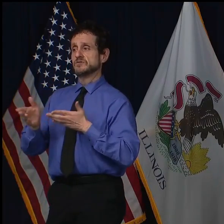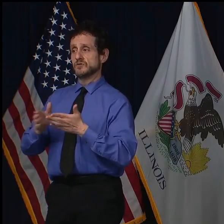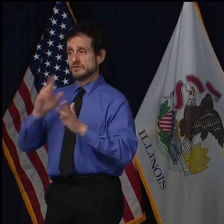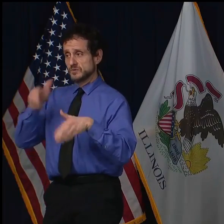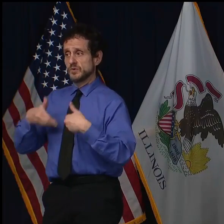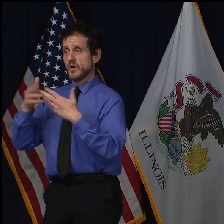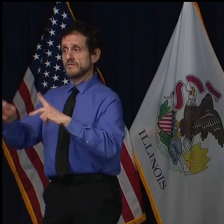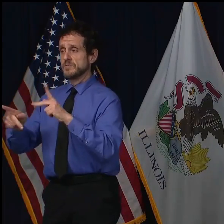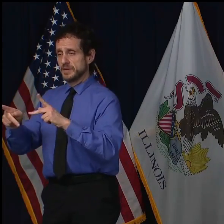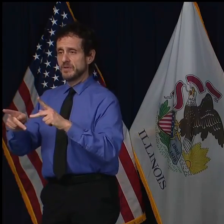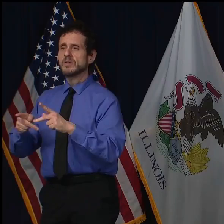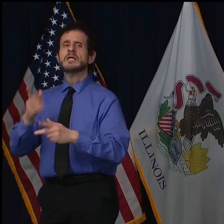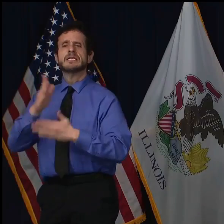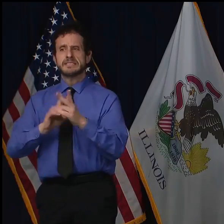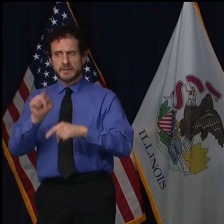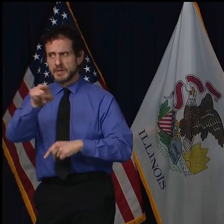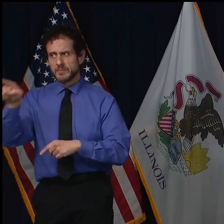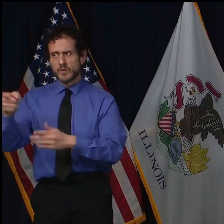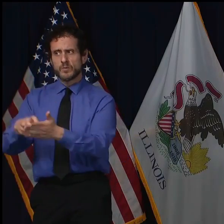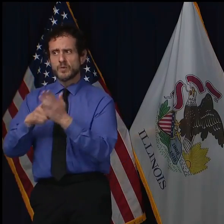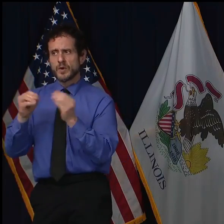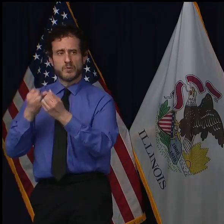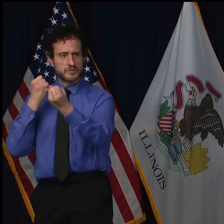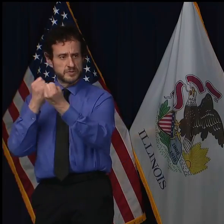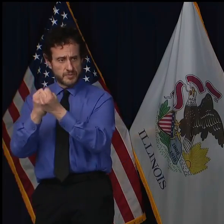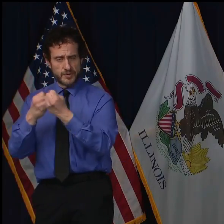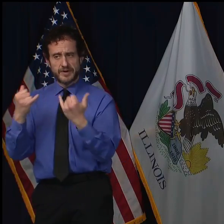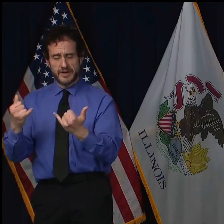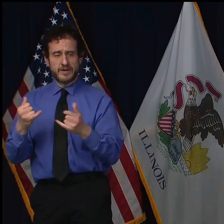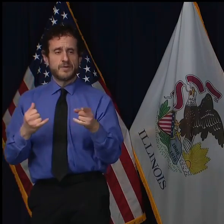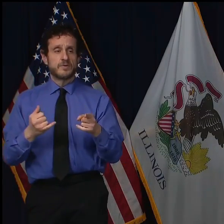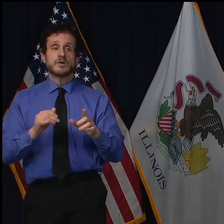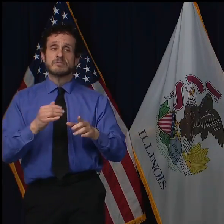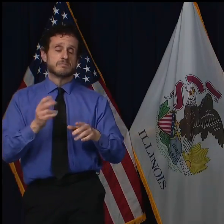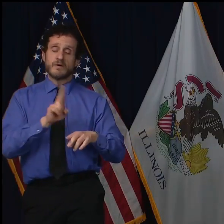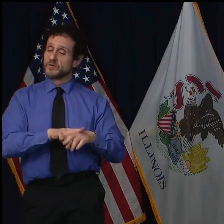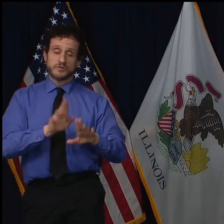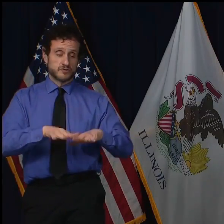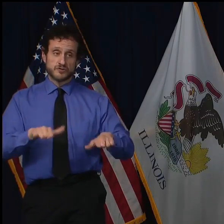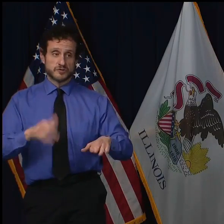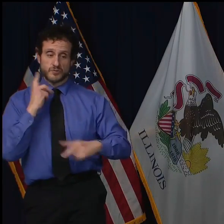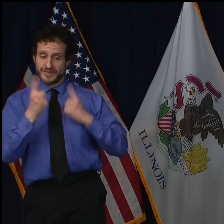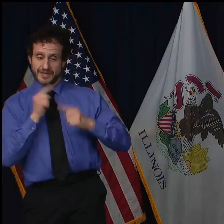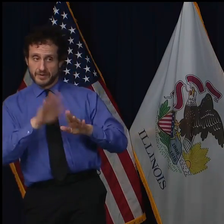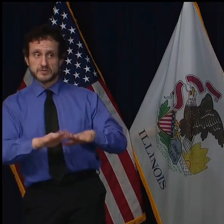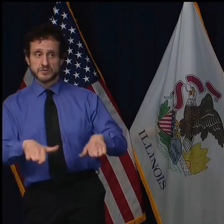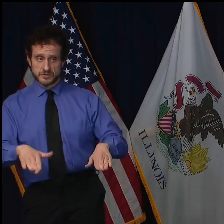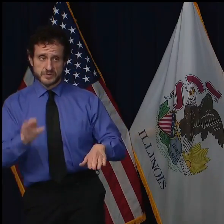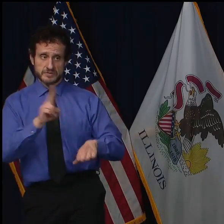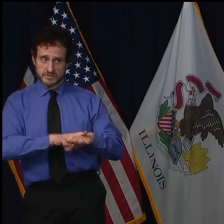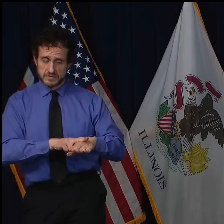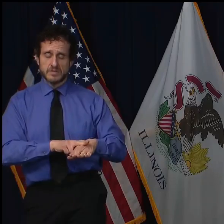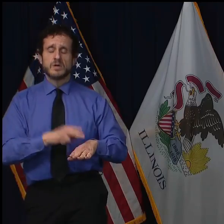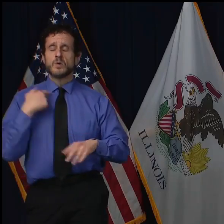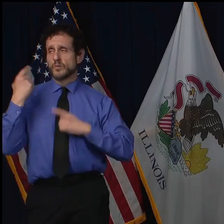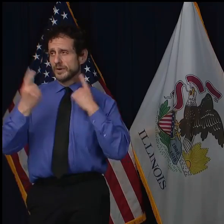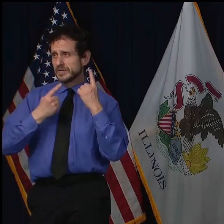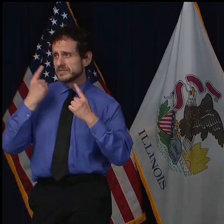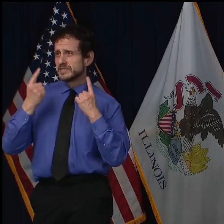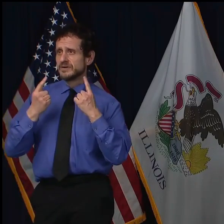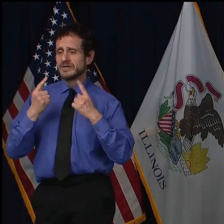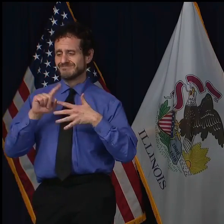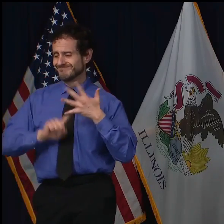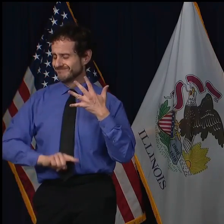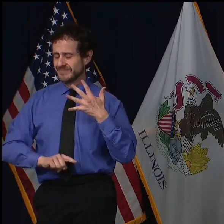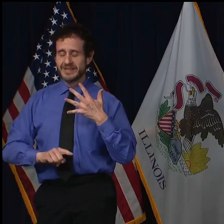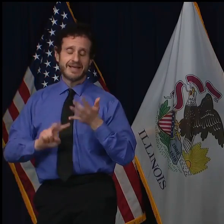people, the supports that people need in this very difficult time, children included. So we're considering, there's